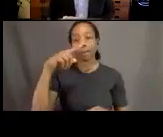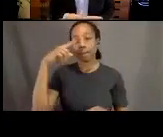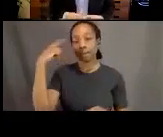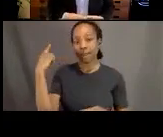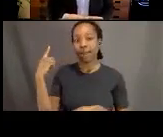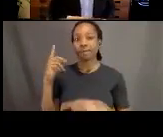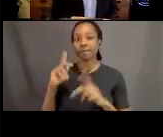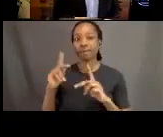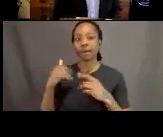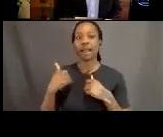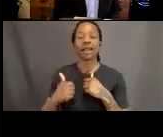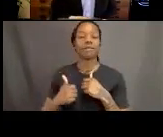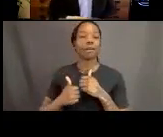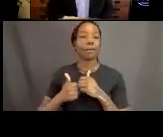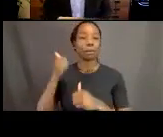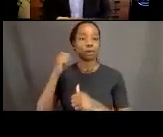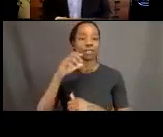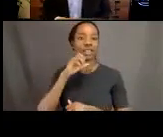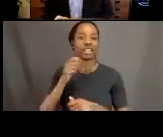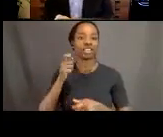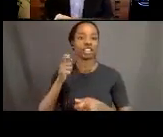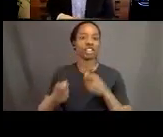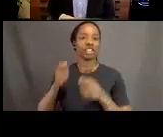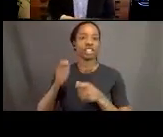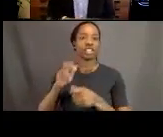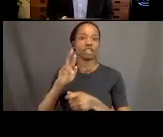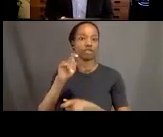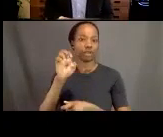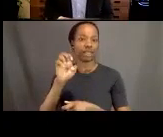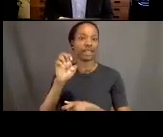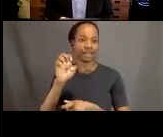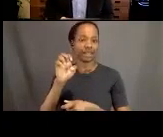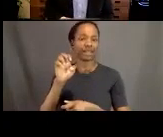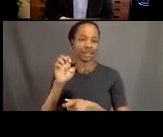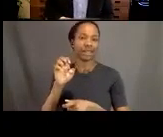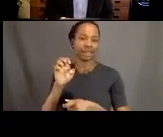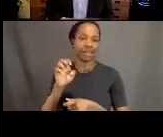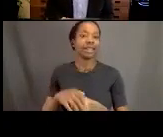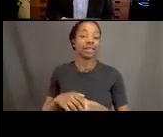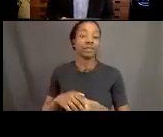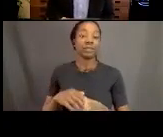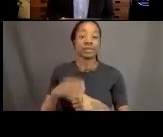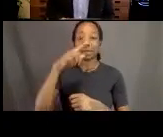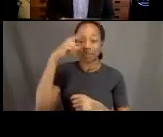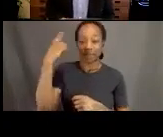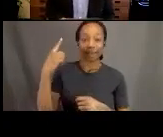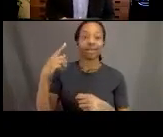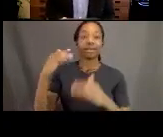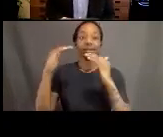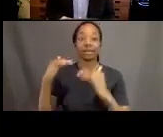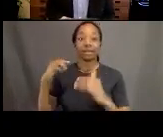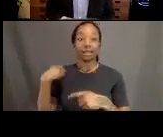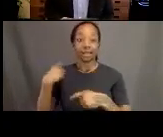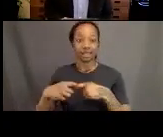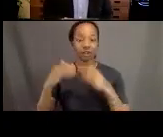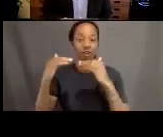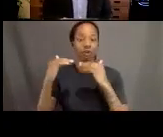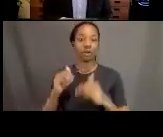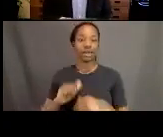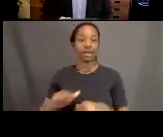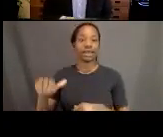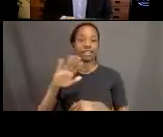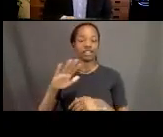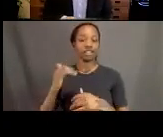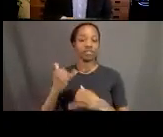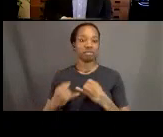of hospitalization, followed by Latino, followed by Asian or other, followed by white. And then when you look at the death